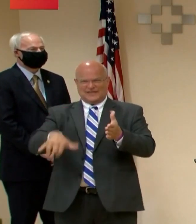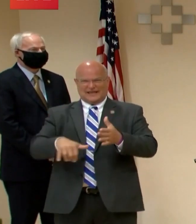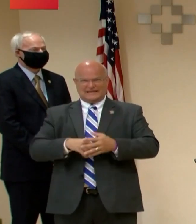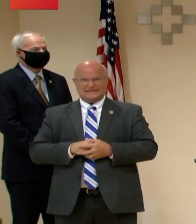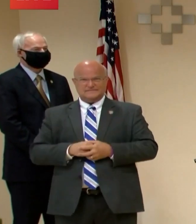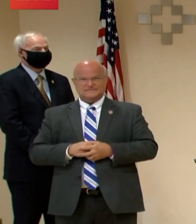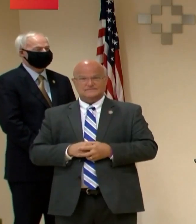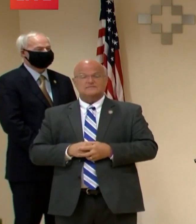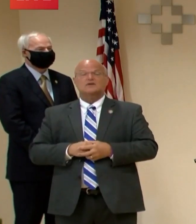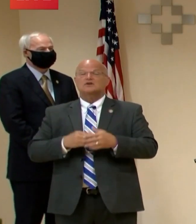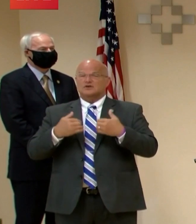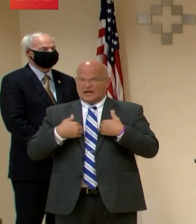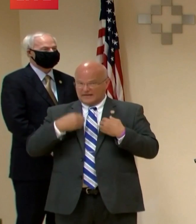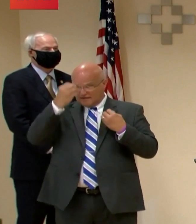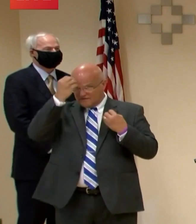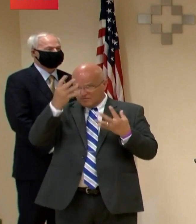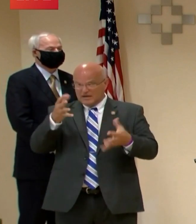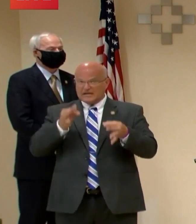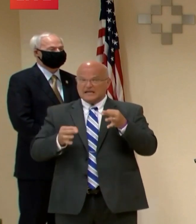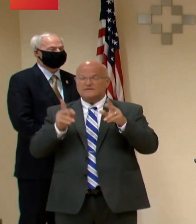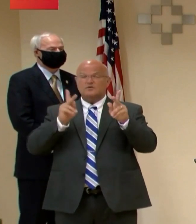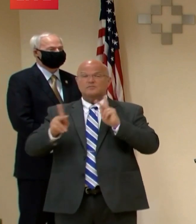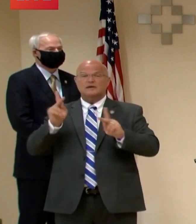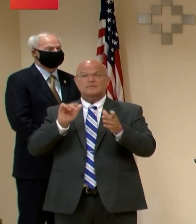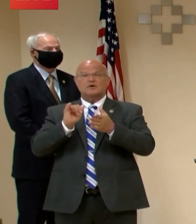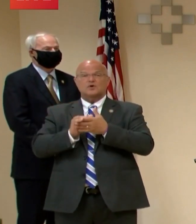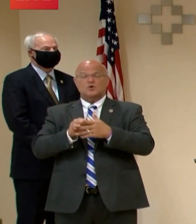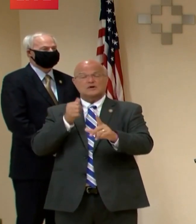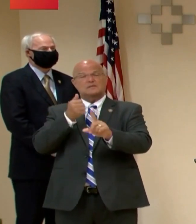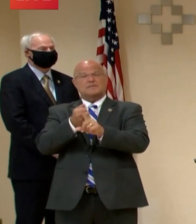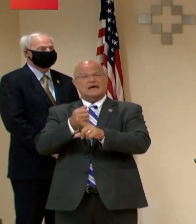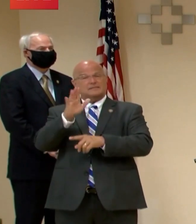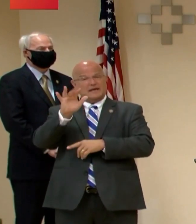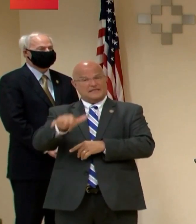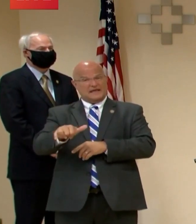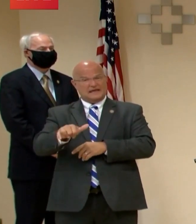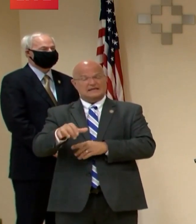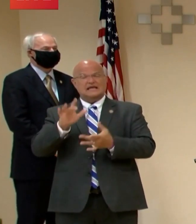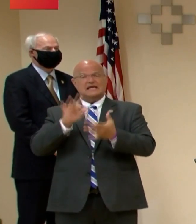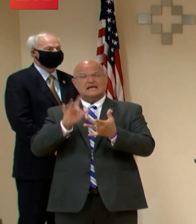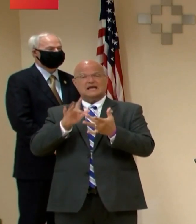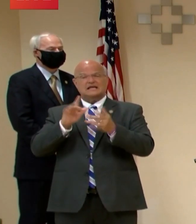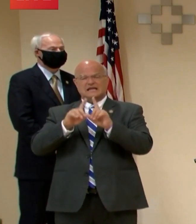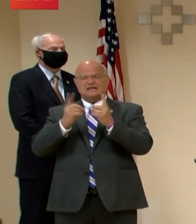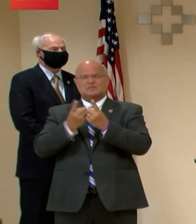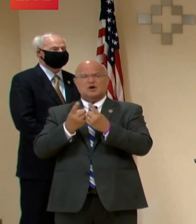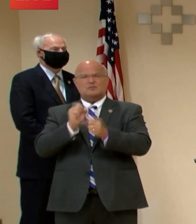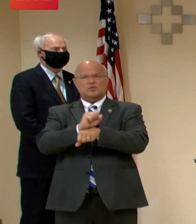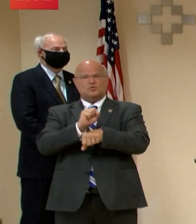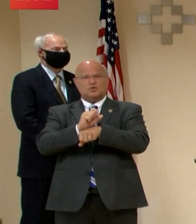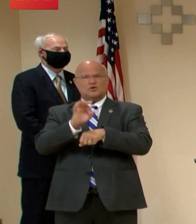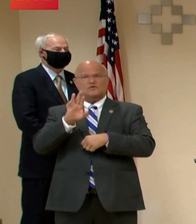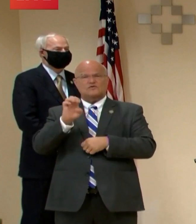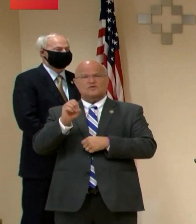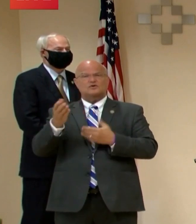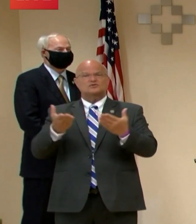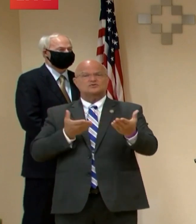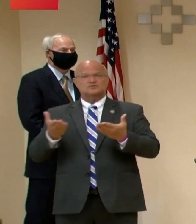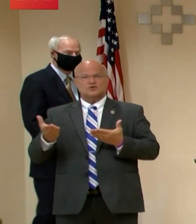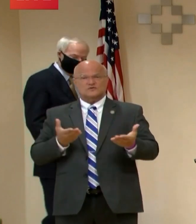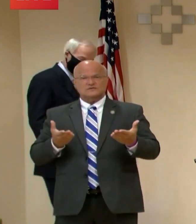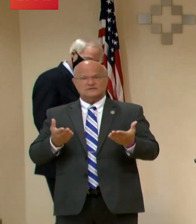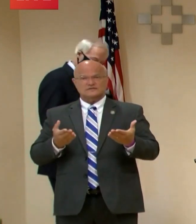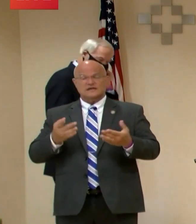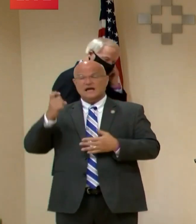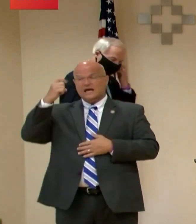action. But you should have that information if you were one of those individuals who was impacted by that, and contact the Department of Workforce Services so we can help.